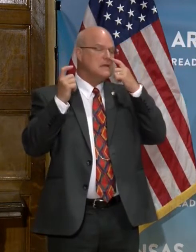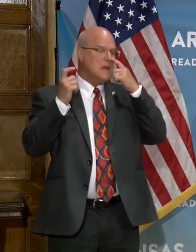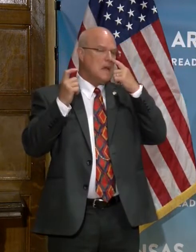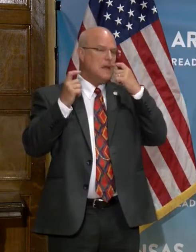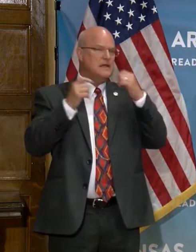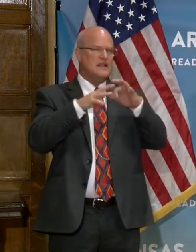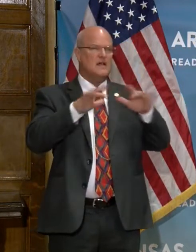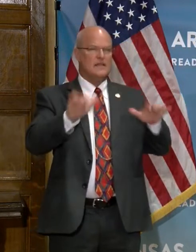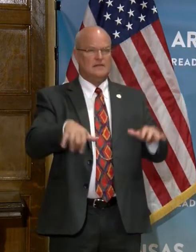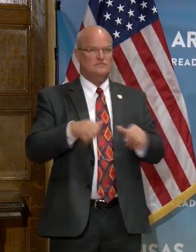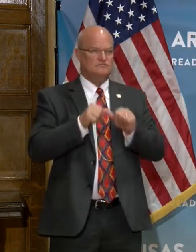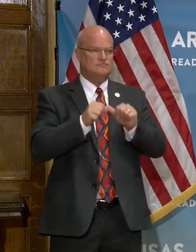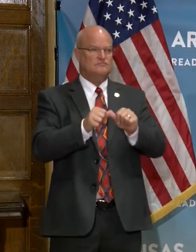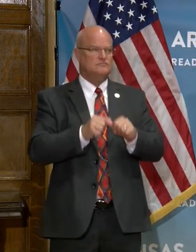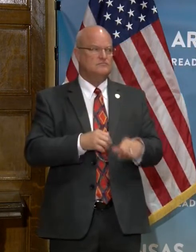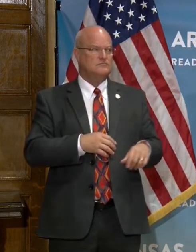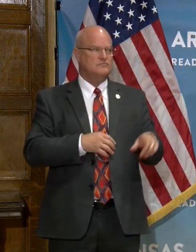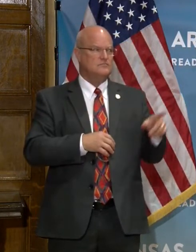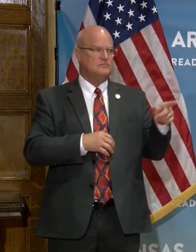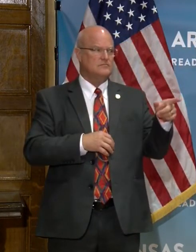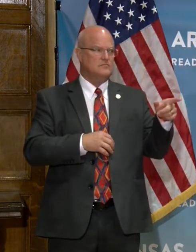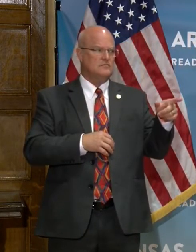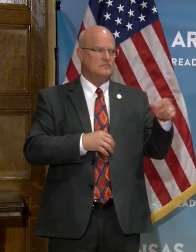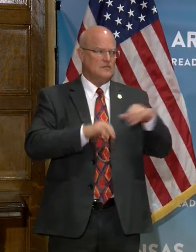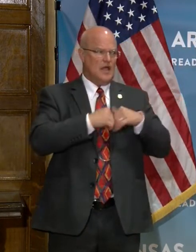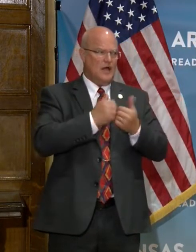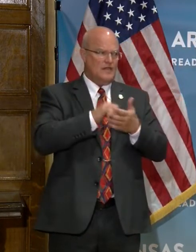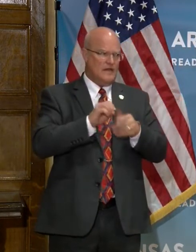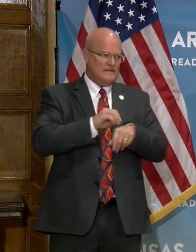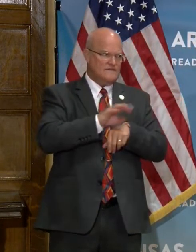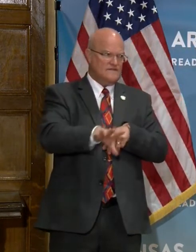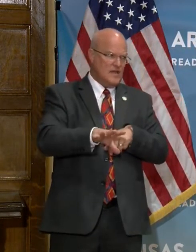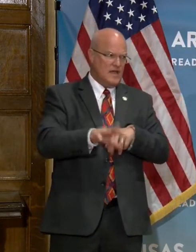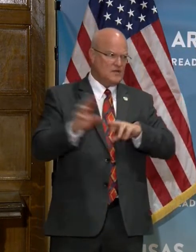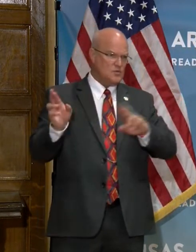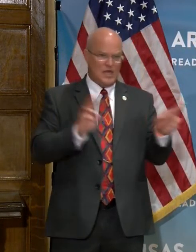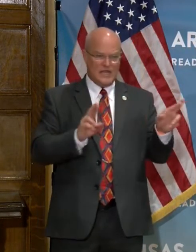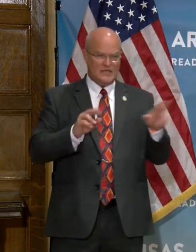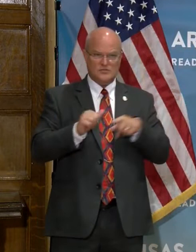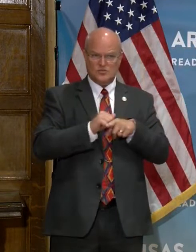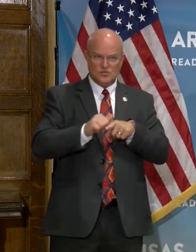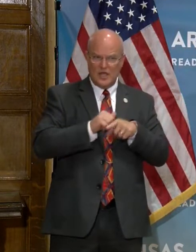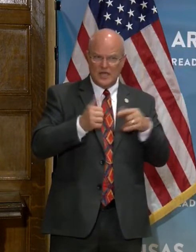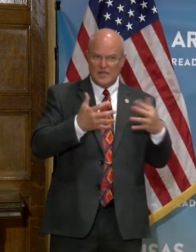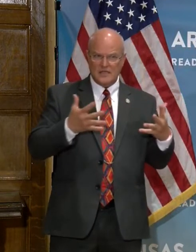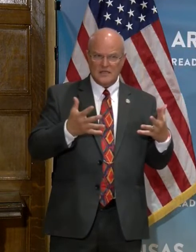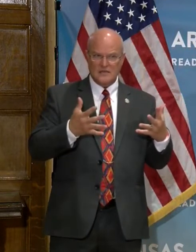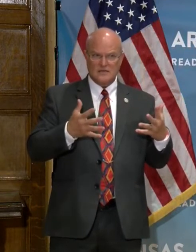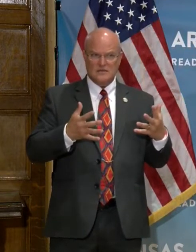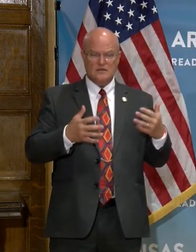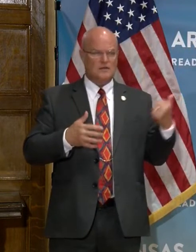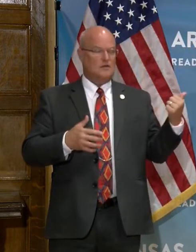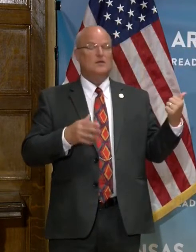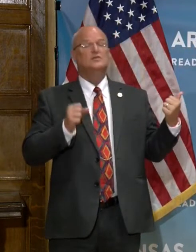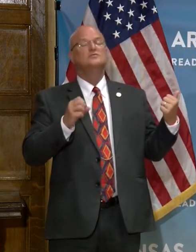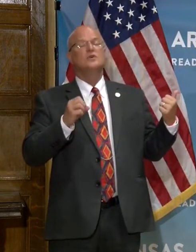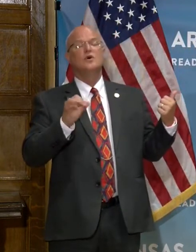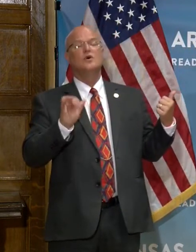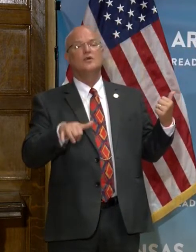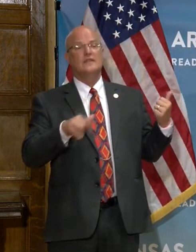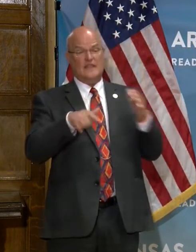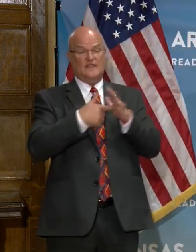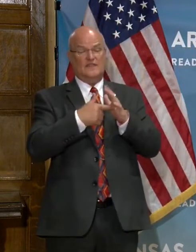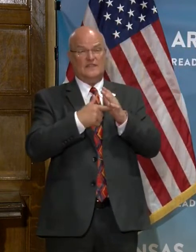disinfectant, etc. How will that affect readiness, or are there things you won't be able to do? So